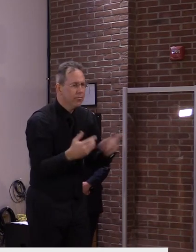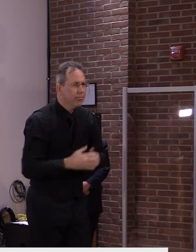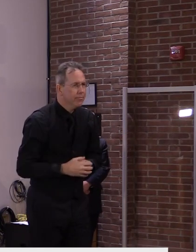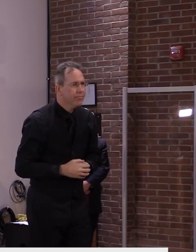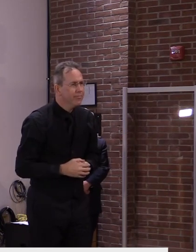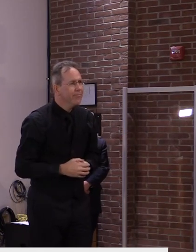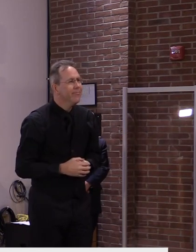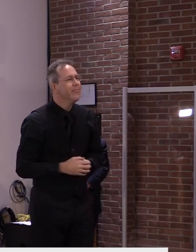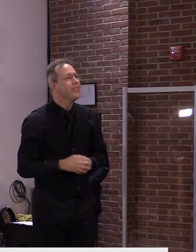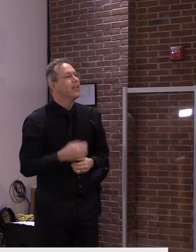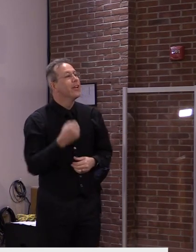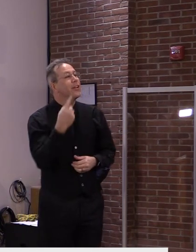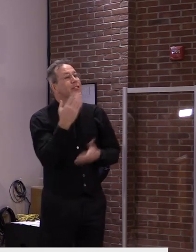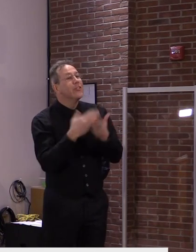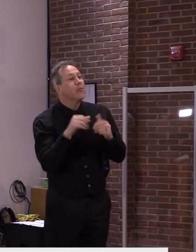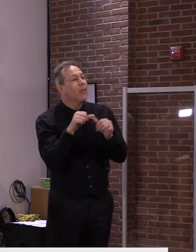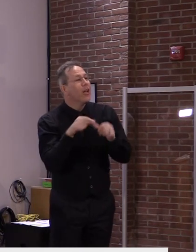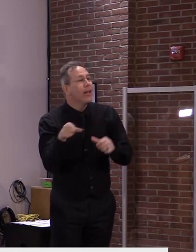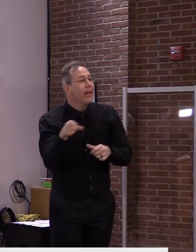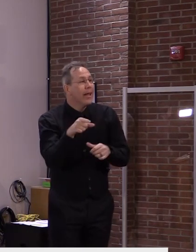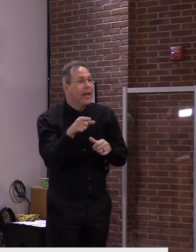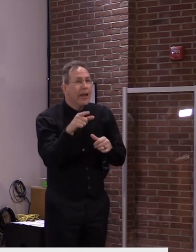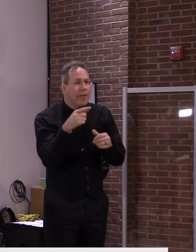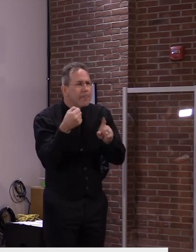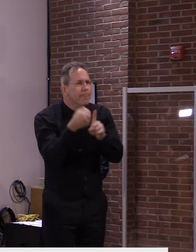of COVID than others.